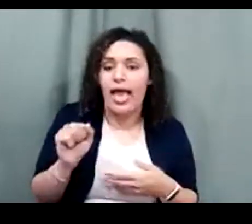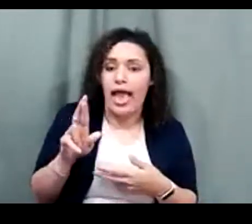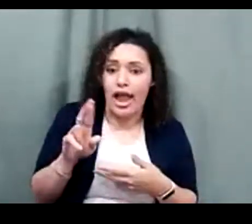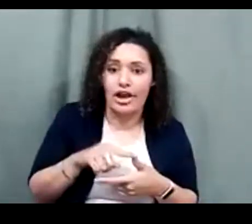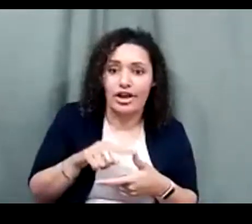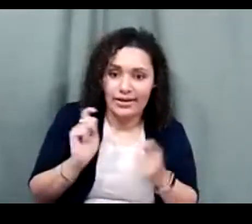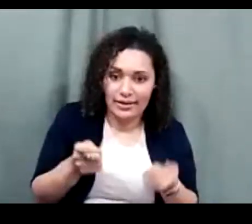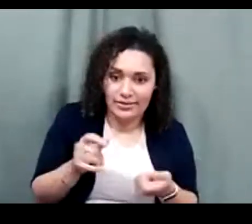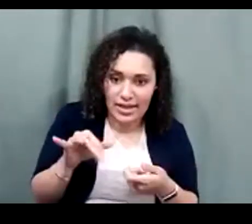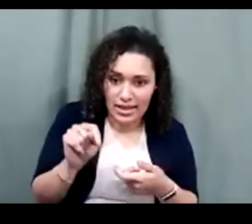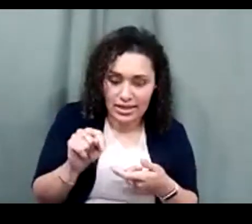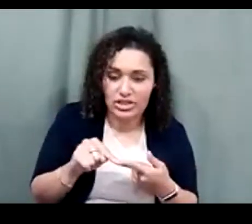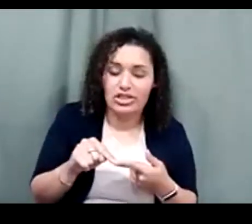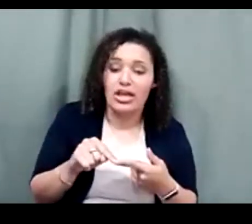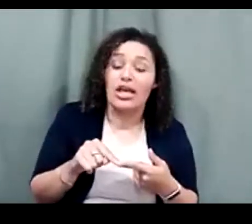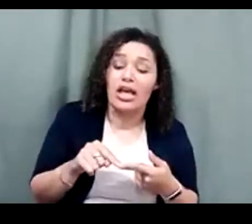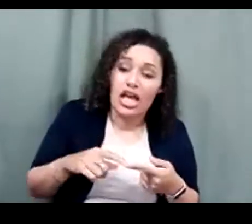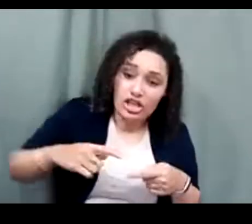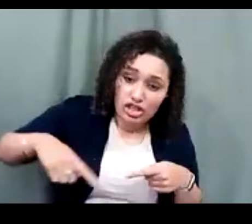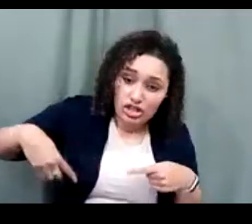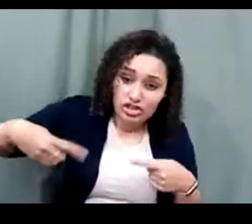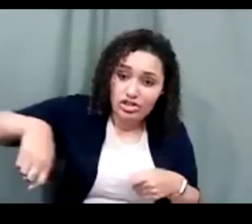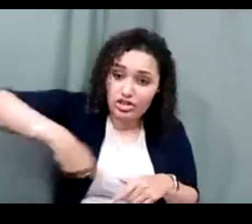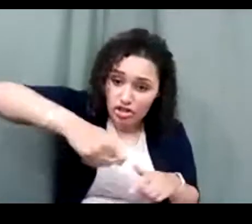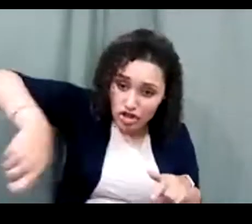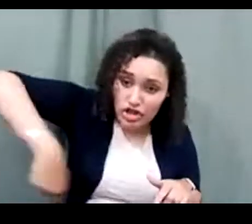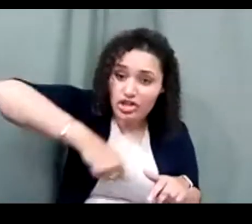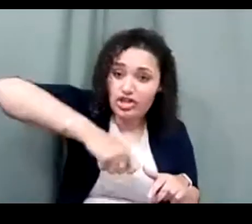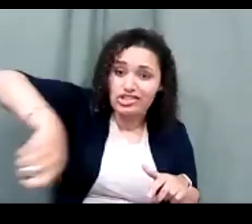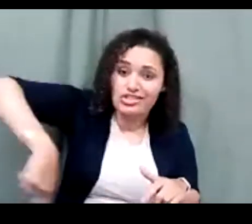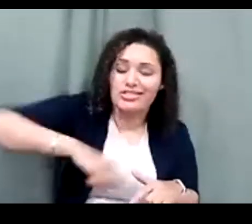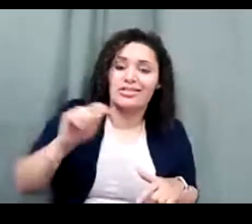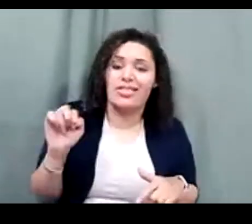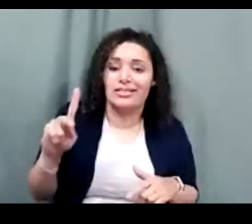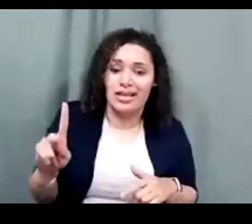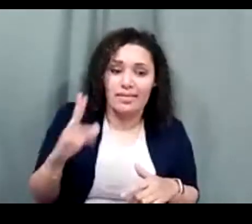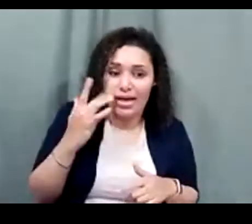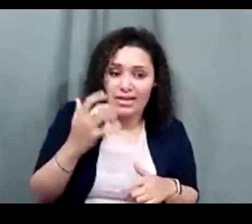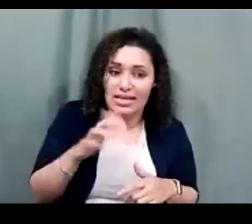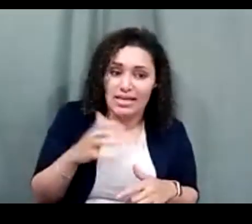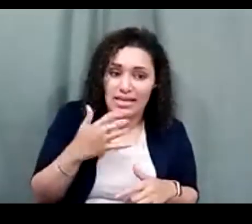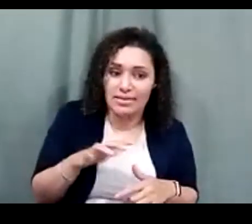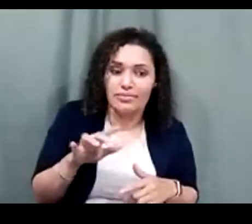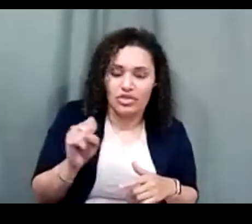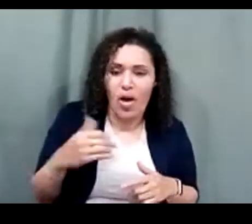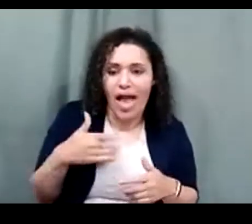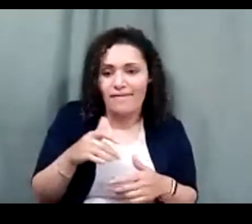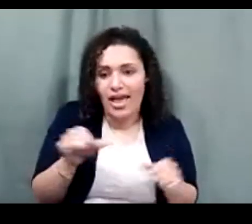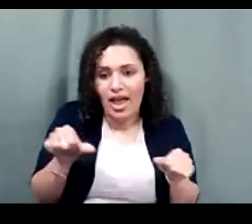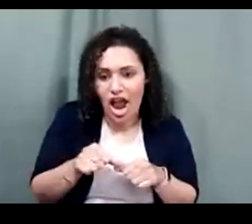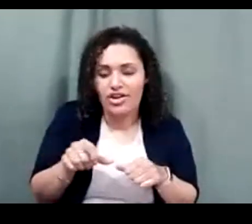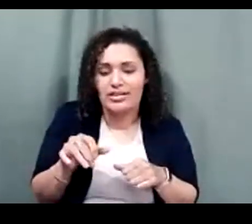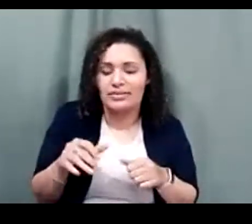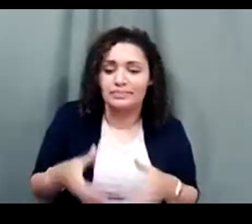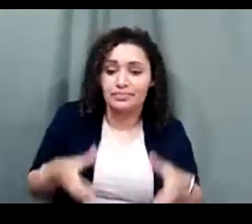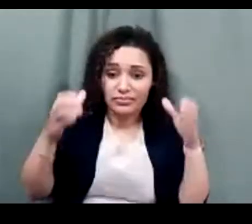to the yeast, it stirs the tank because the fermentation is a heat creating process. So there are pockets of the tank where the yeast are